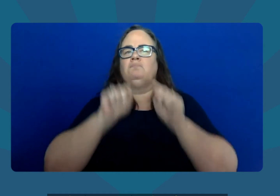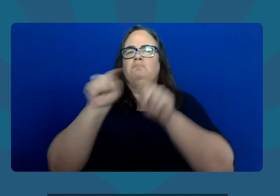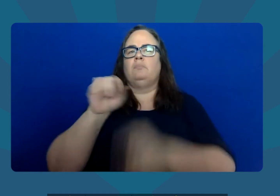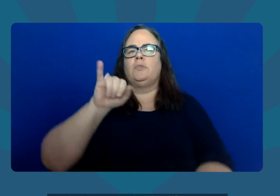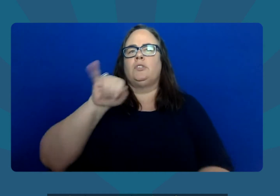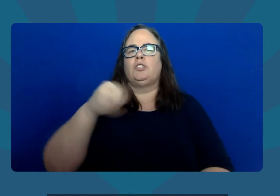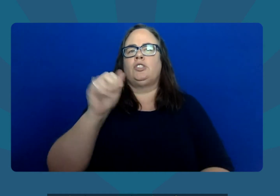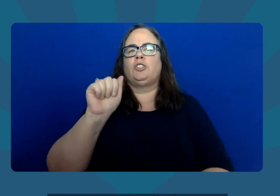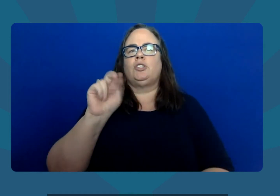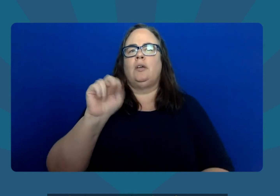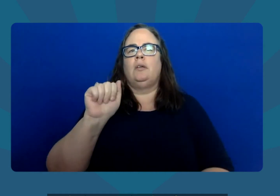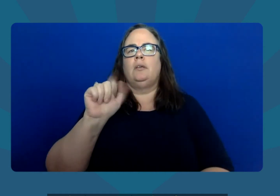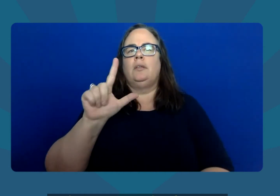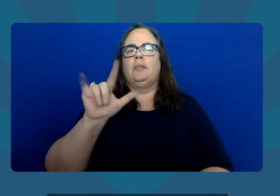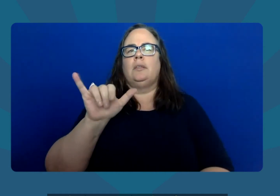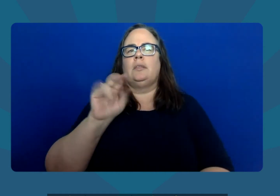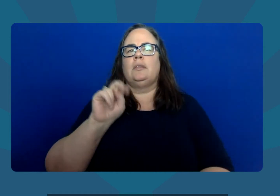at